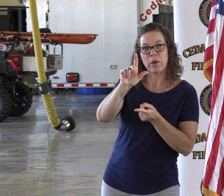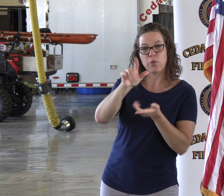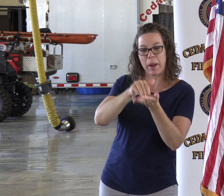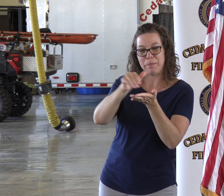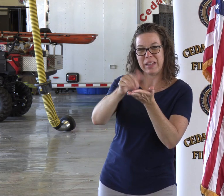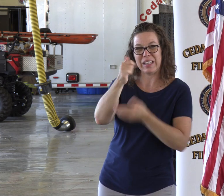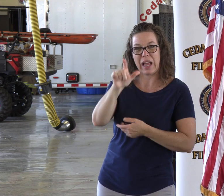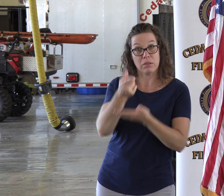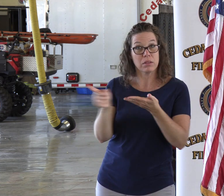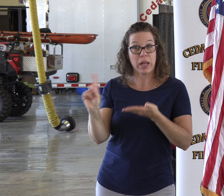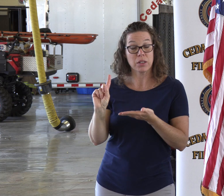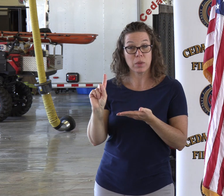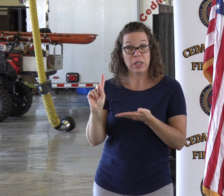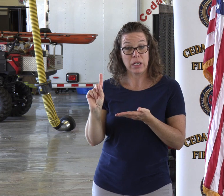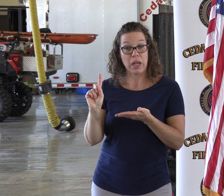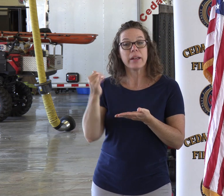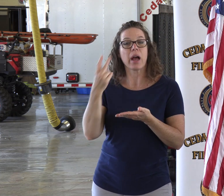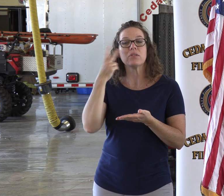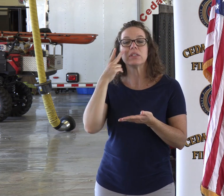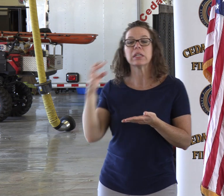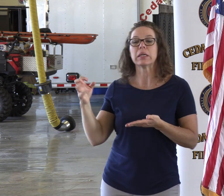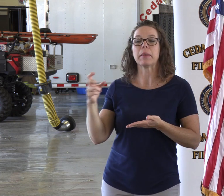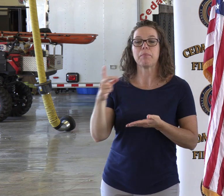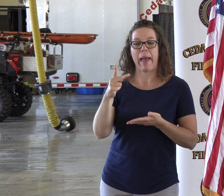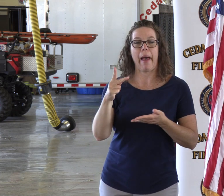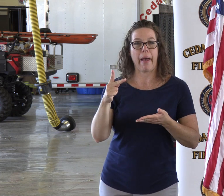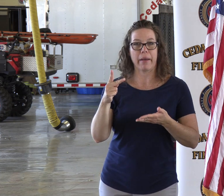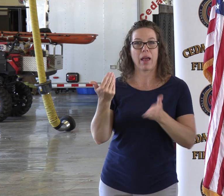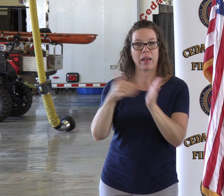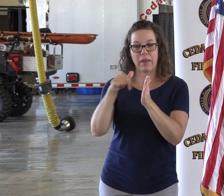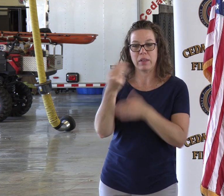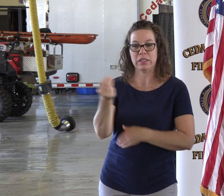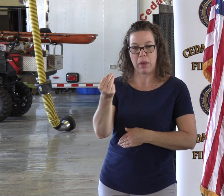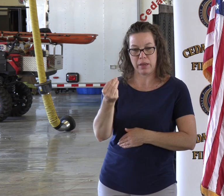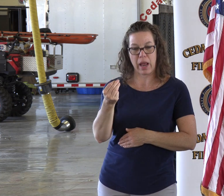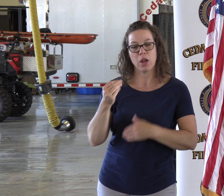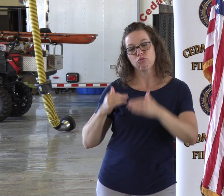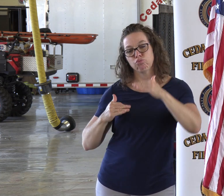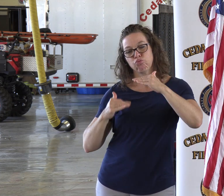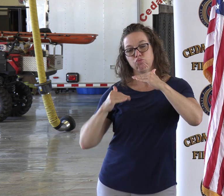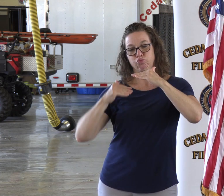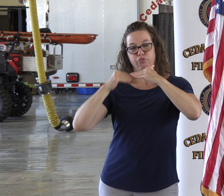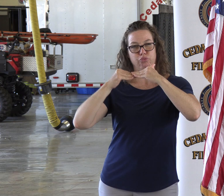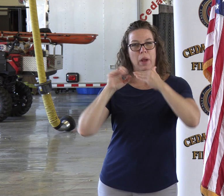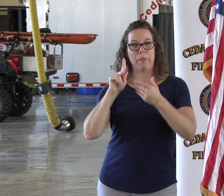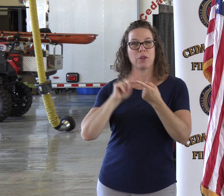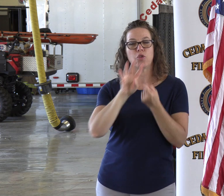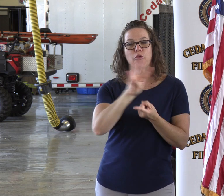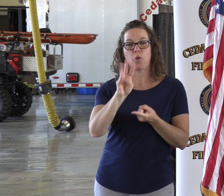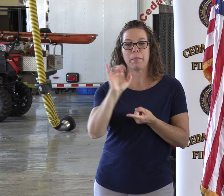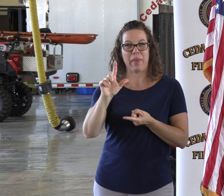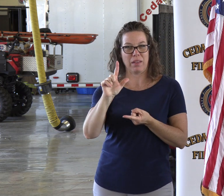week and started coming back and ramping back this Monday, reaching about 44 million